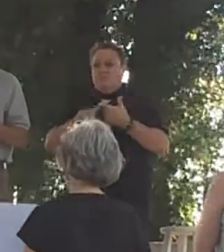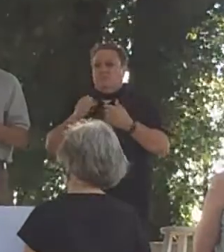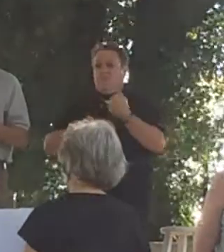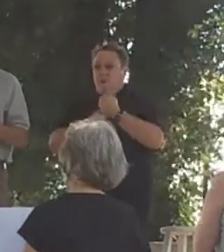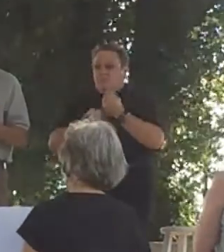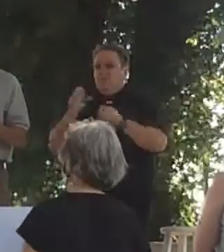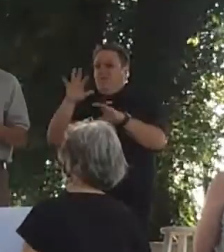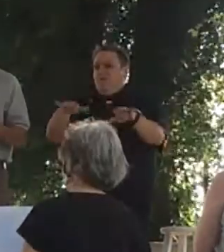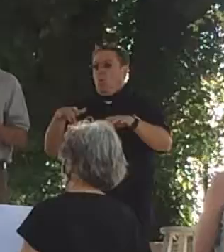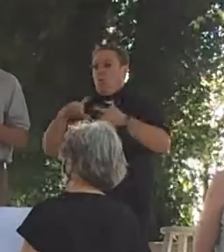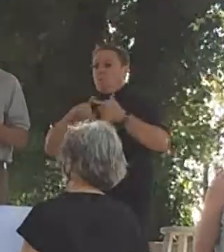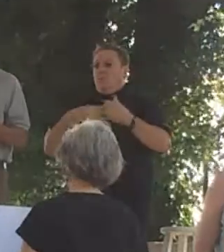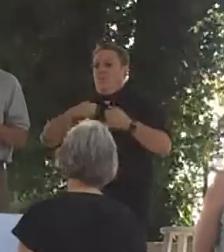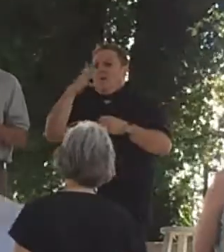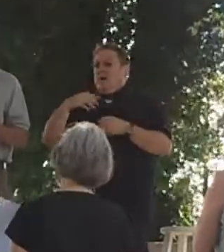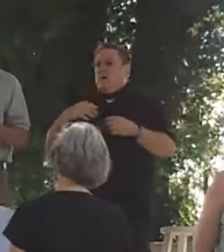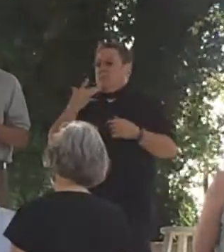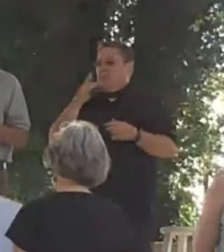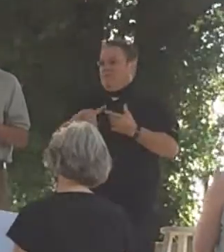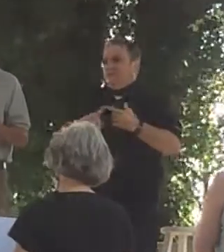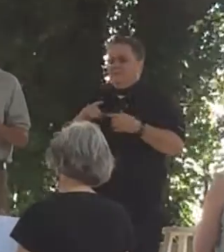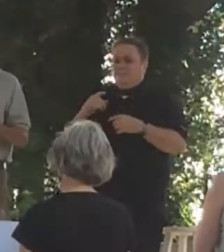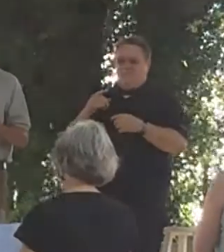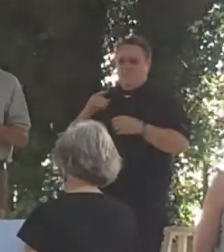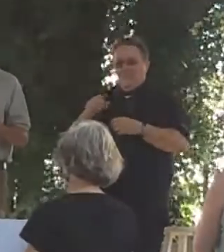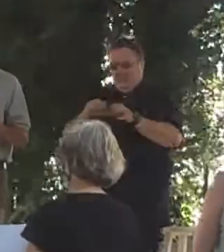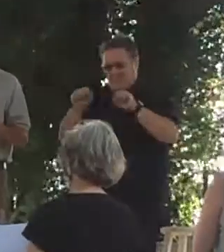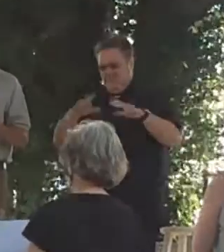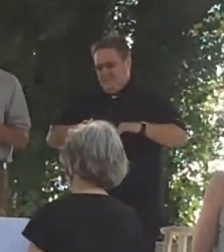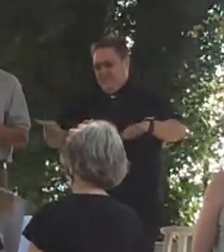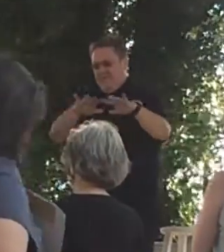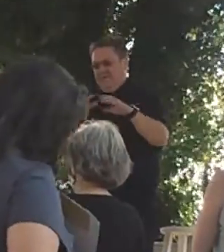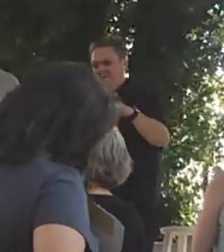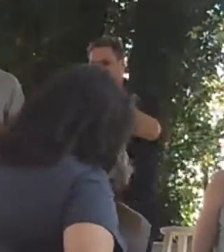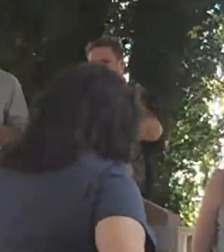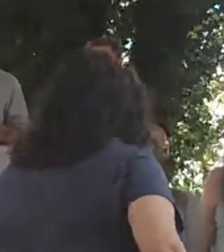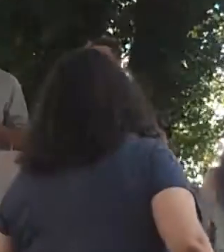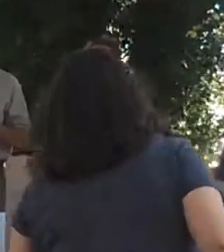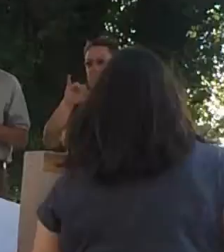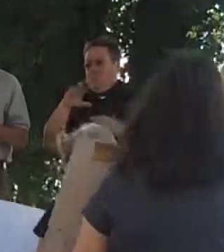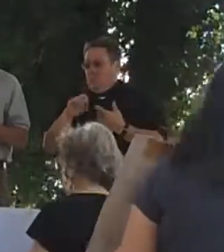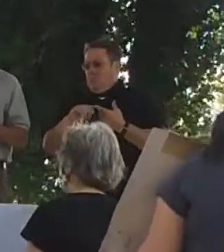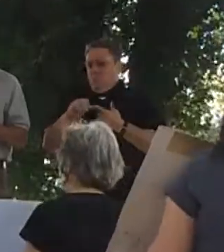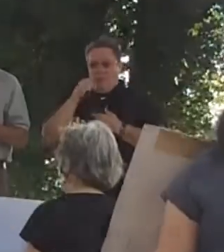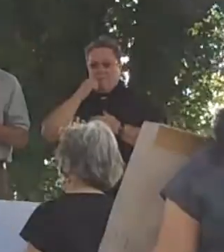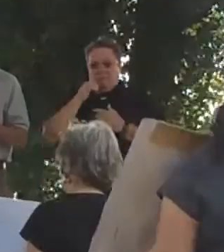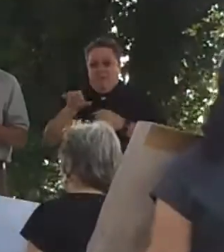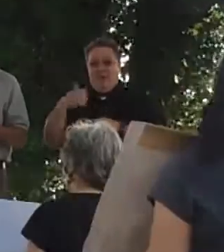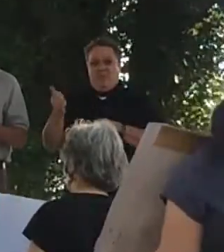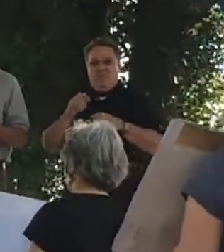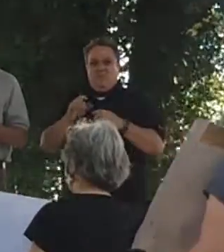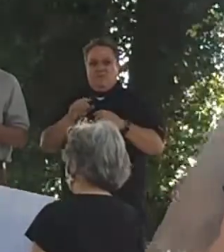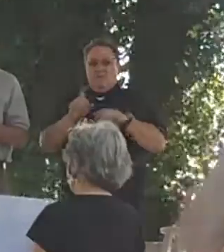forums regarding white privilege, implicit bias, systemic violence, microaggression, anti-racism, and other